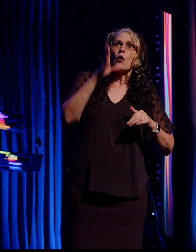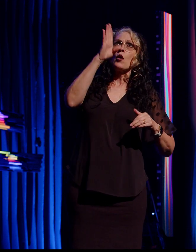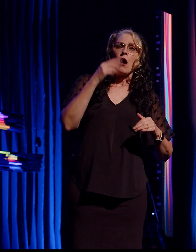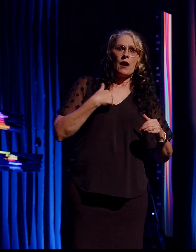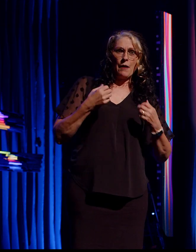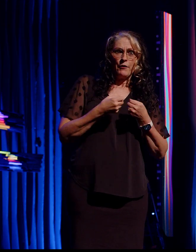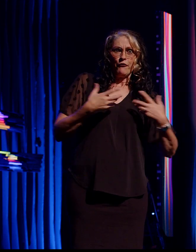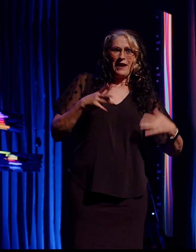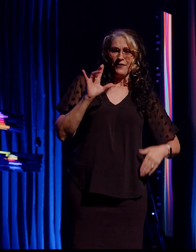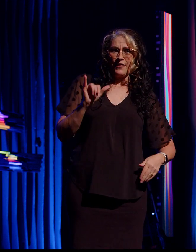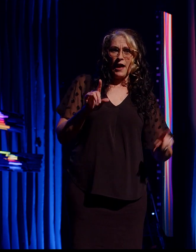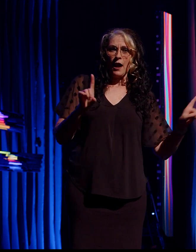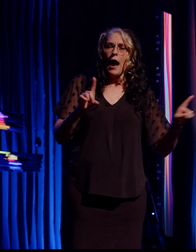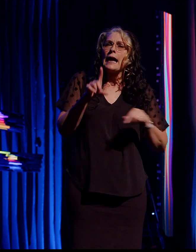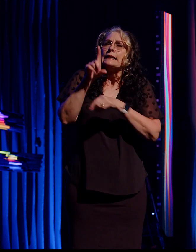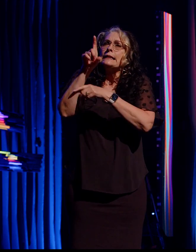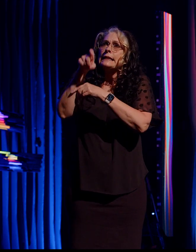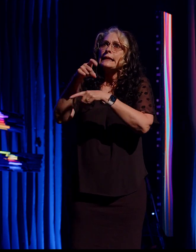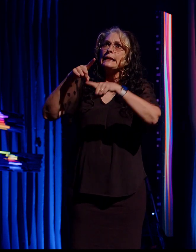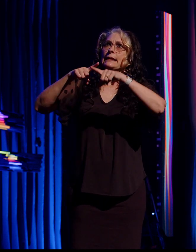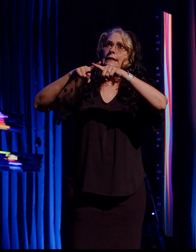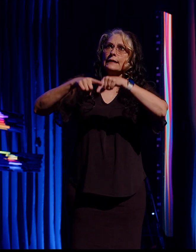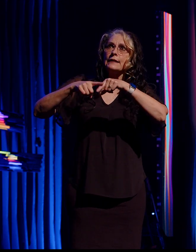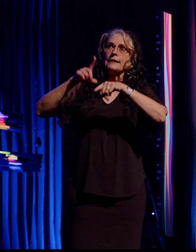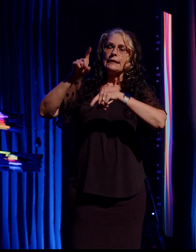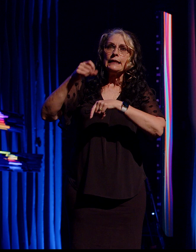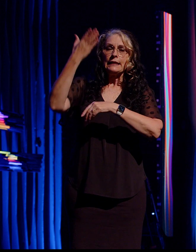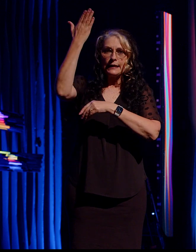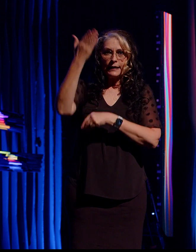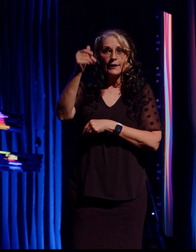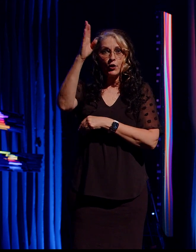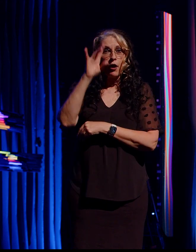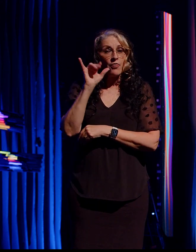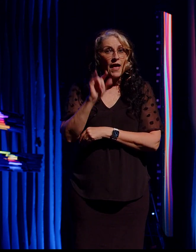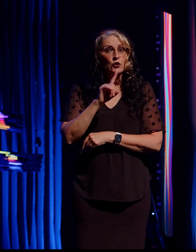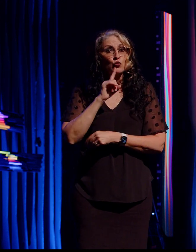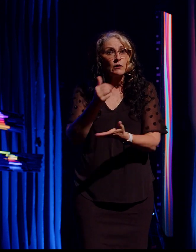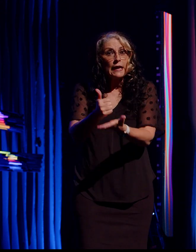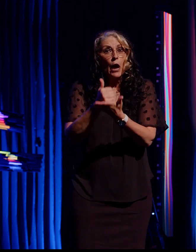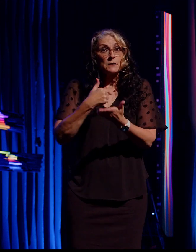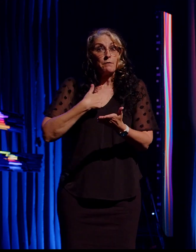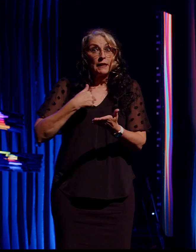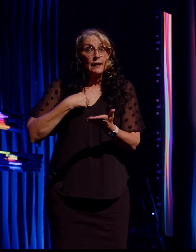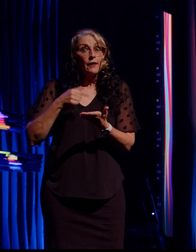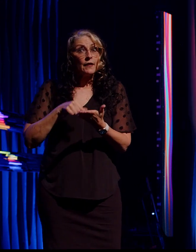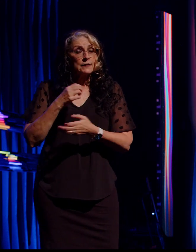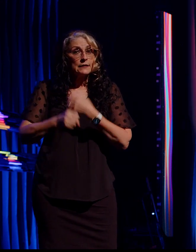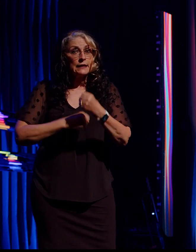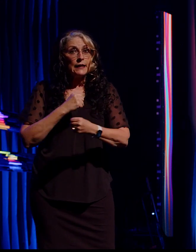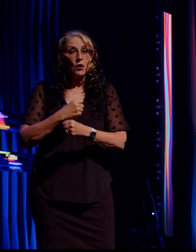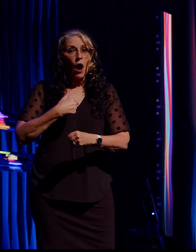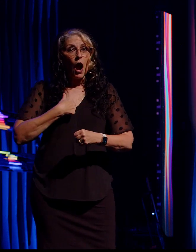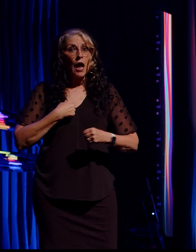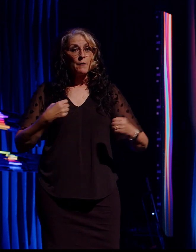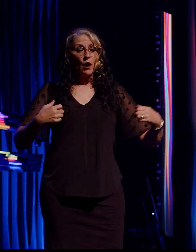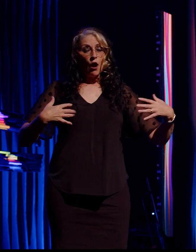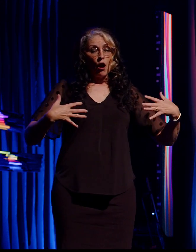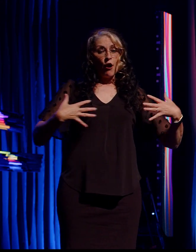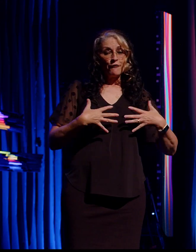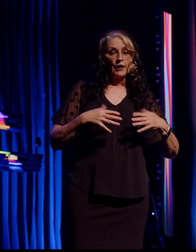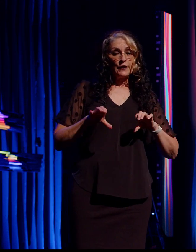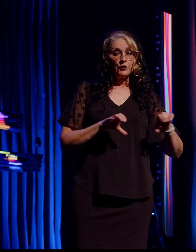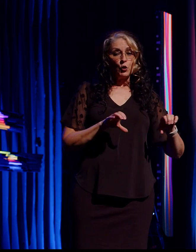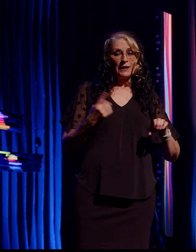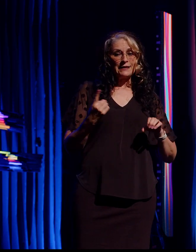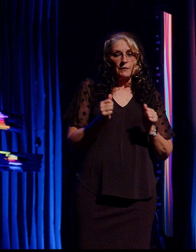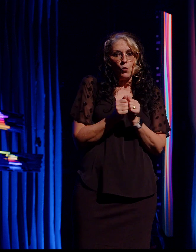Like, you just need him. And that's something that's really helped me this year, because I'm afraid of doing something